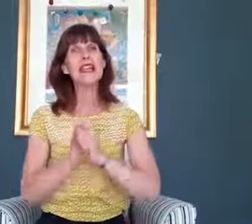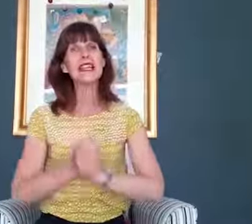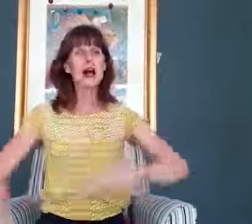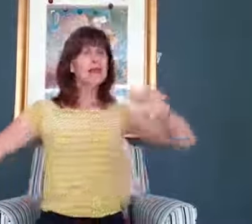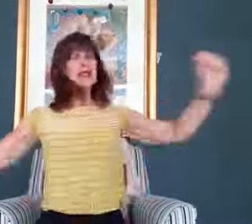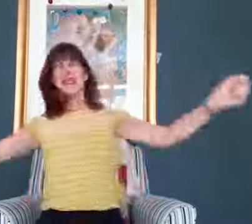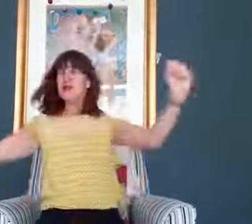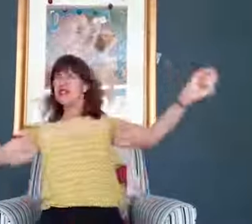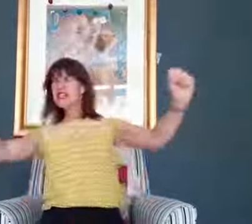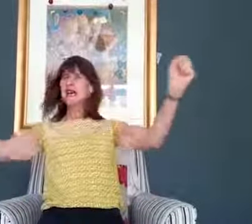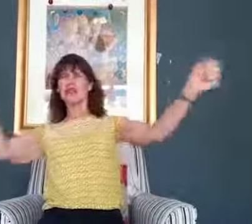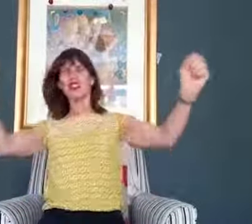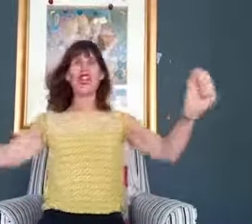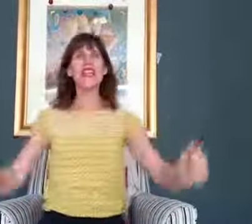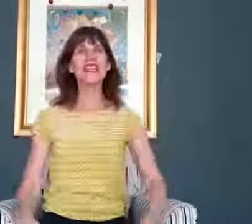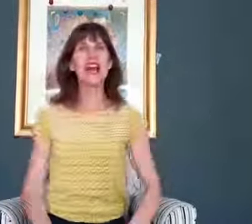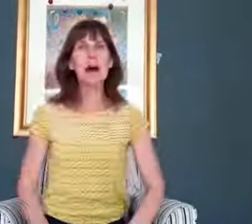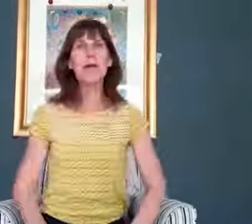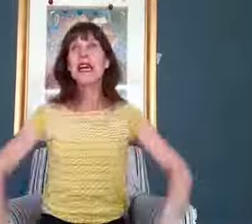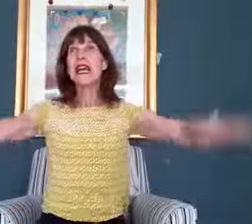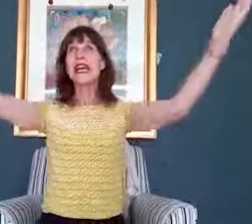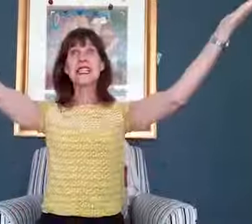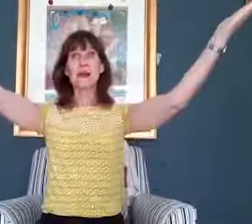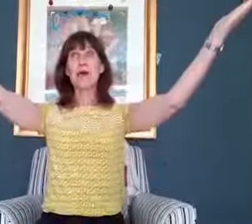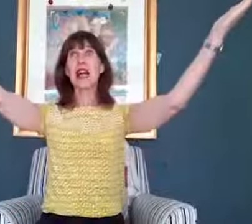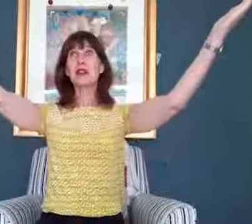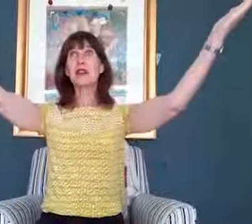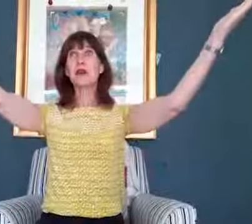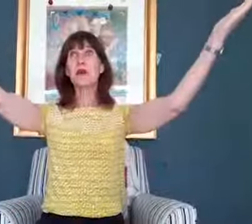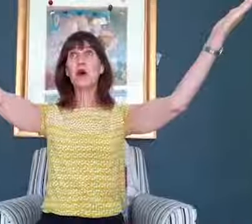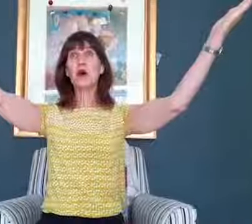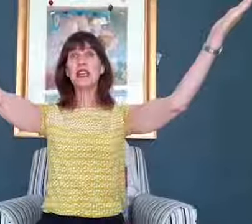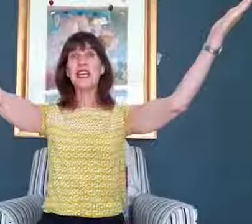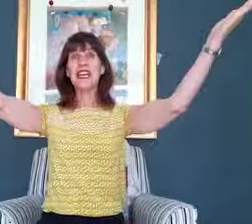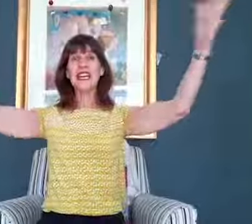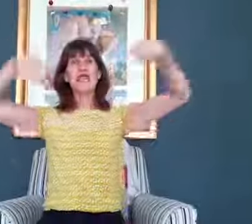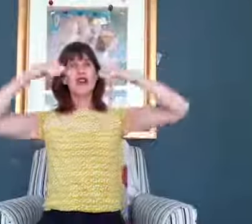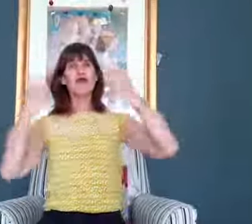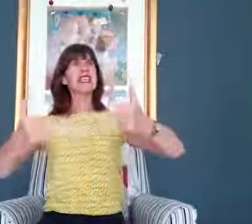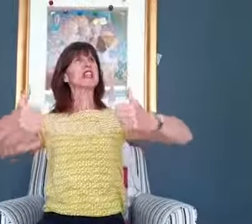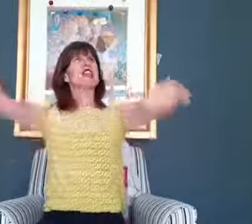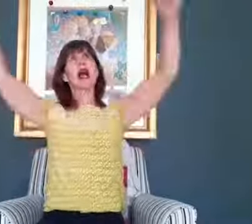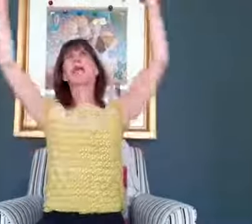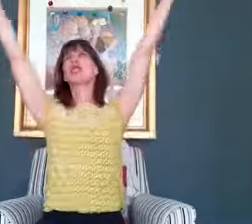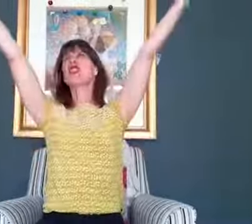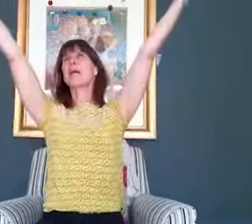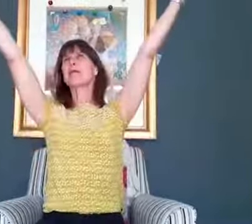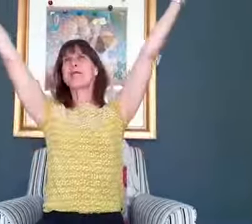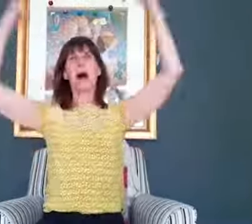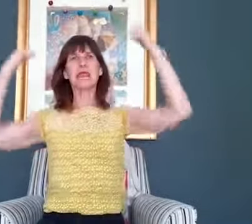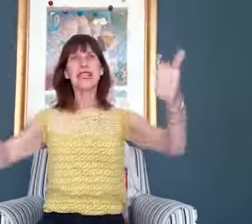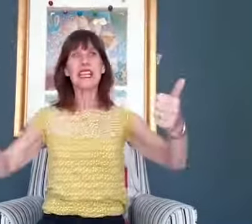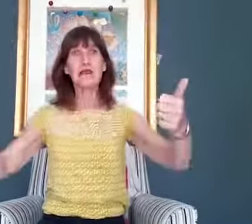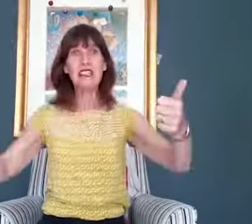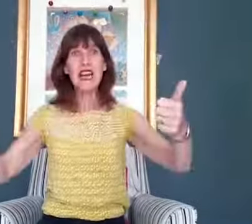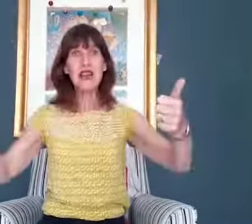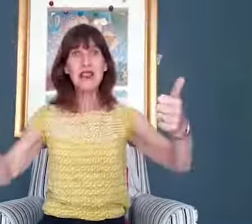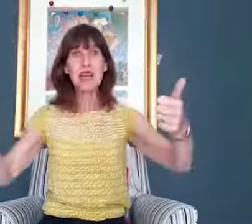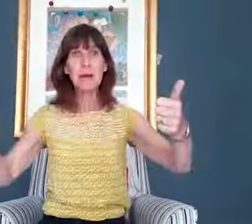up, give yourselves a shake up. It's a brand new morning, reach up, jump up, give yourself a thumbs